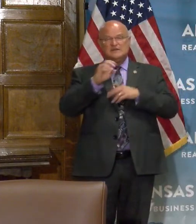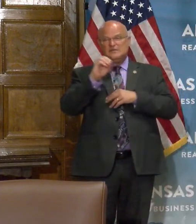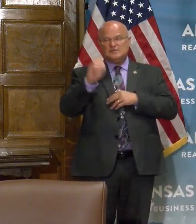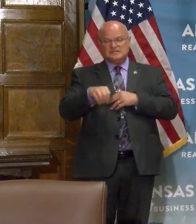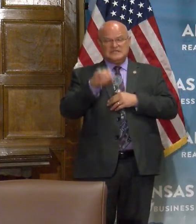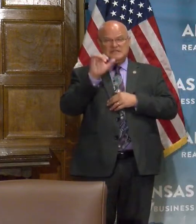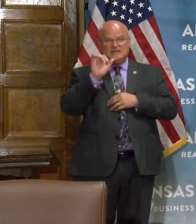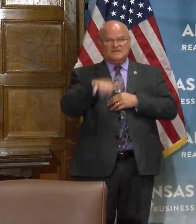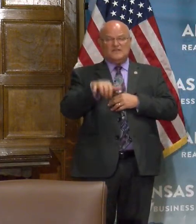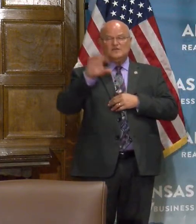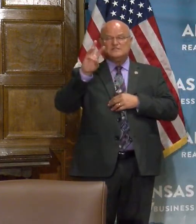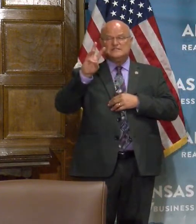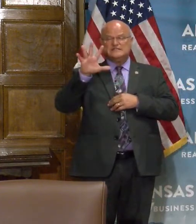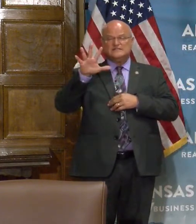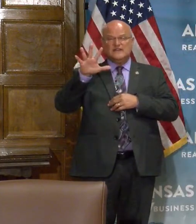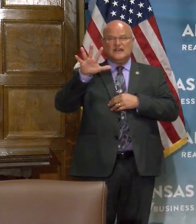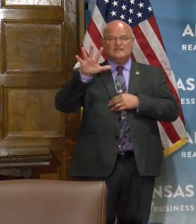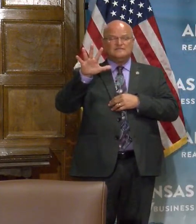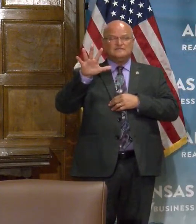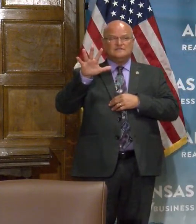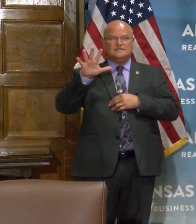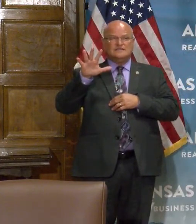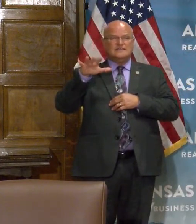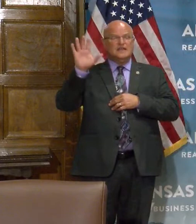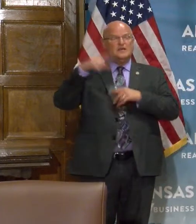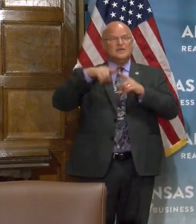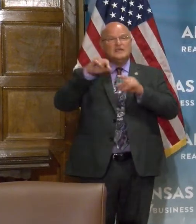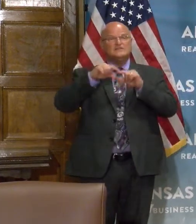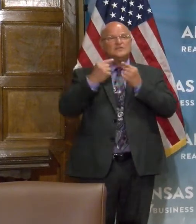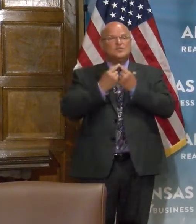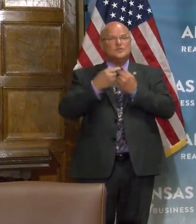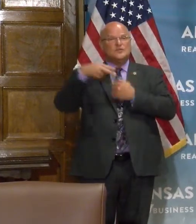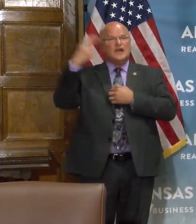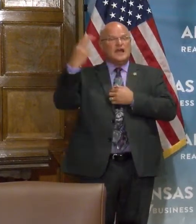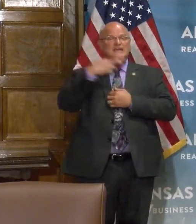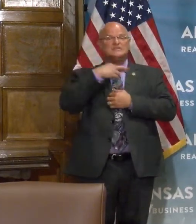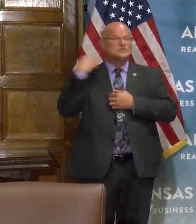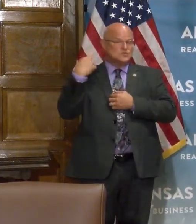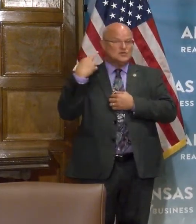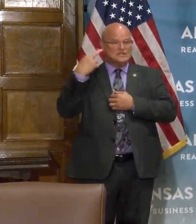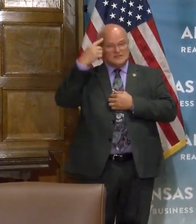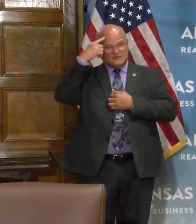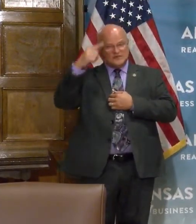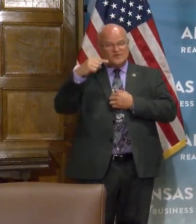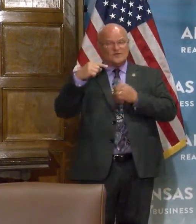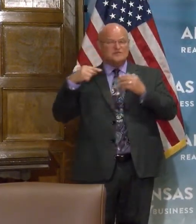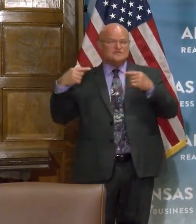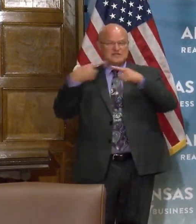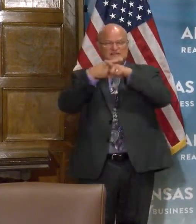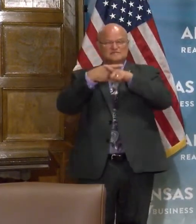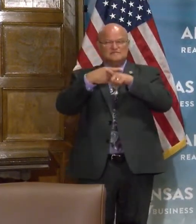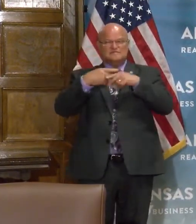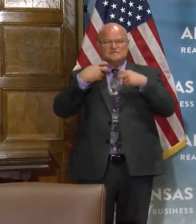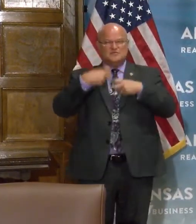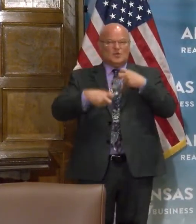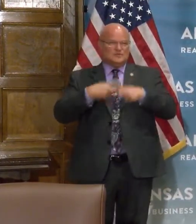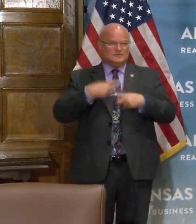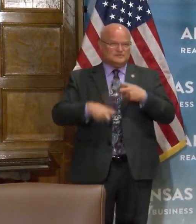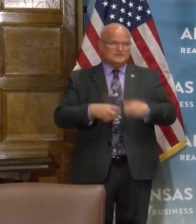percentage of those 65 years and older because that's the group that is at the highest risk for adverse health outcomes.